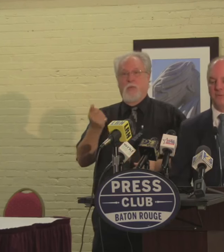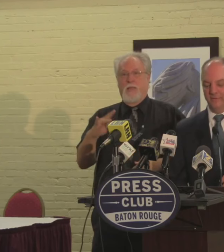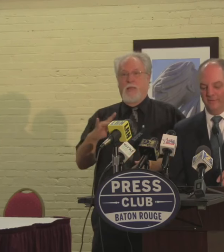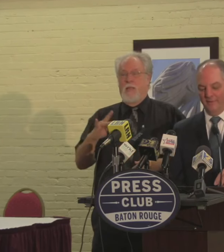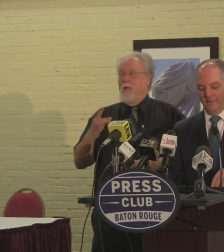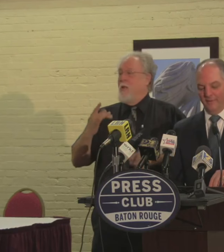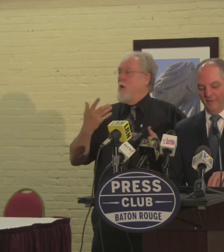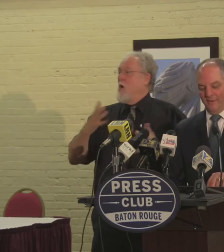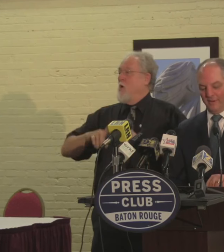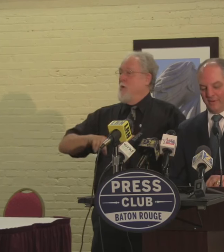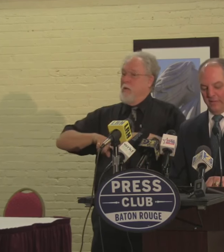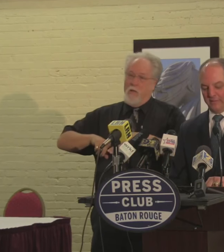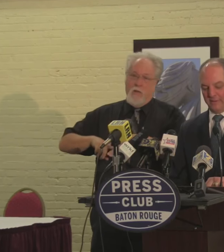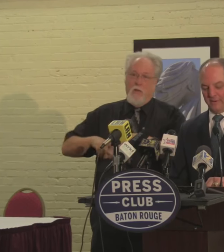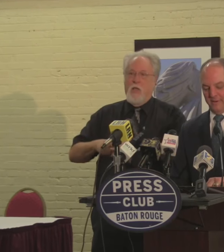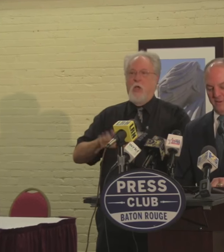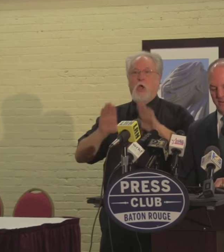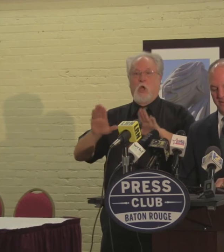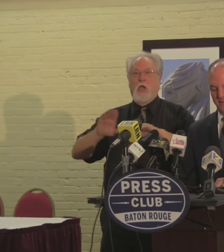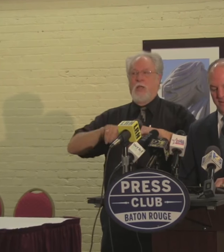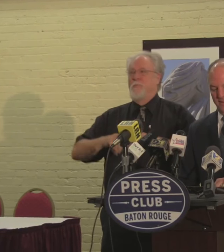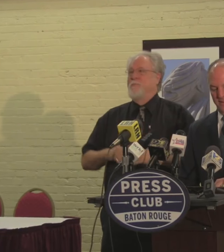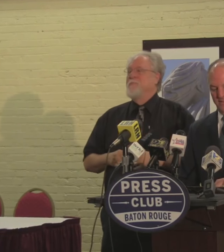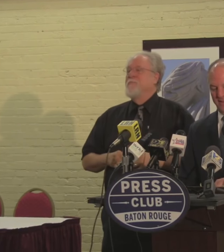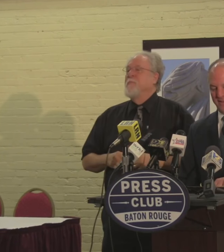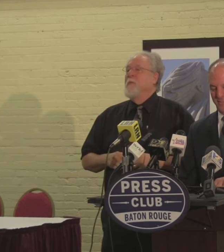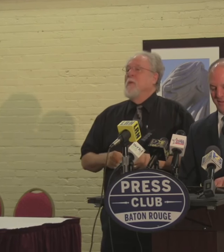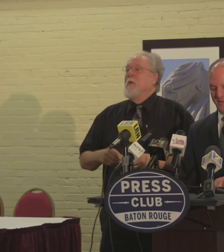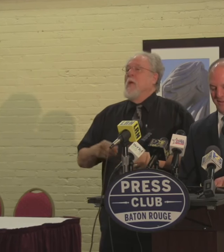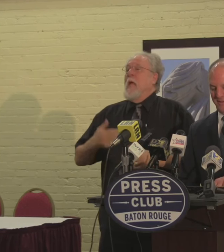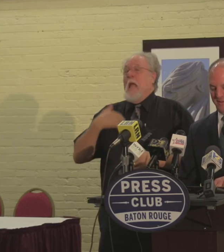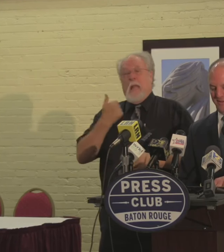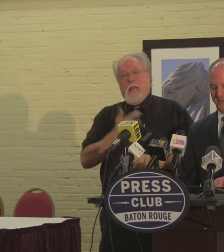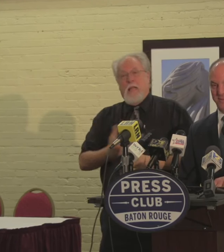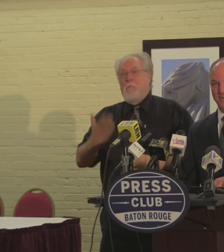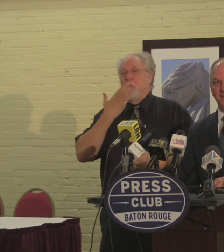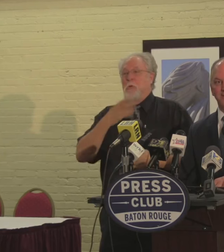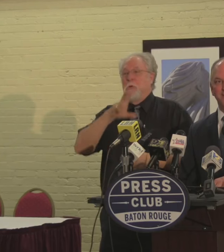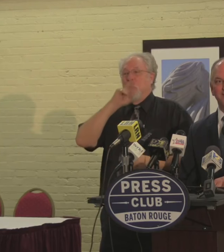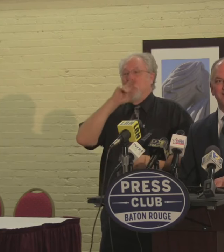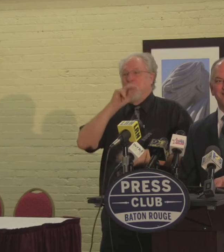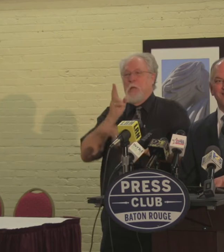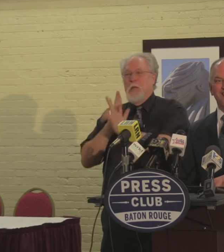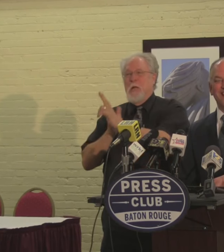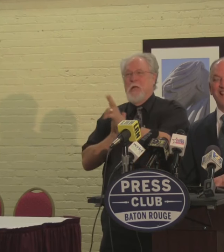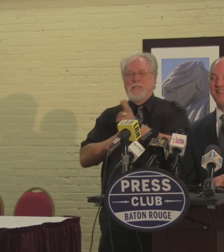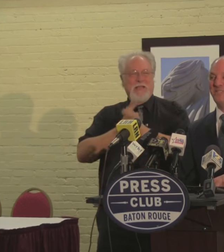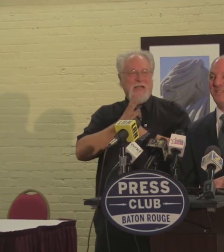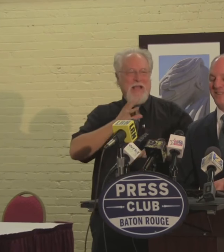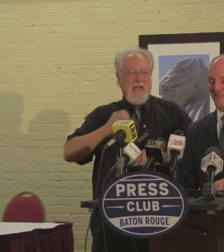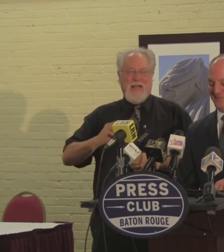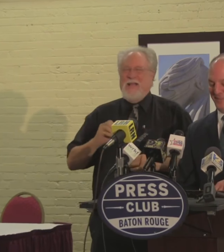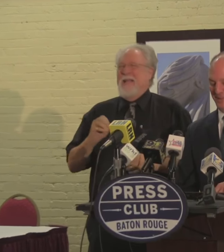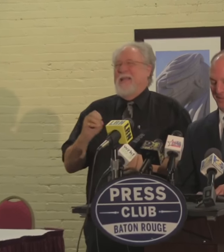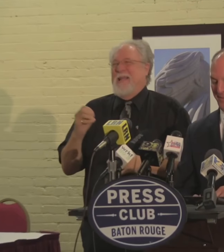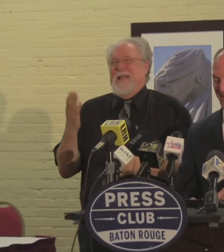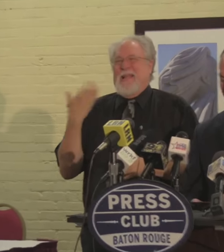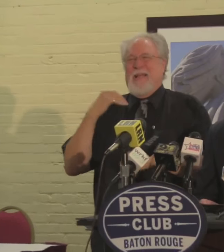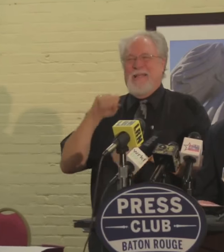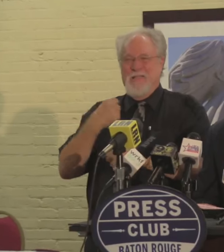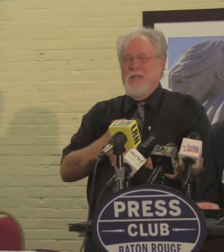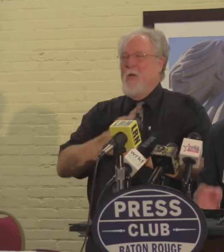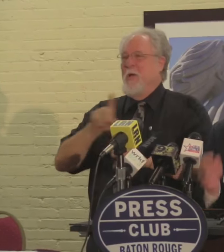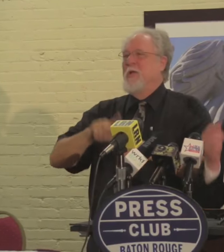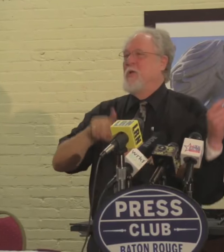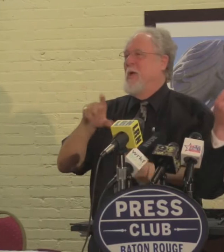off to a great start. I've had a couple of good duck hunts, and late last year I was able to go to the